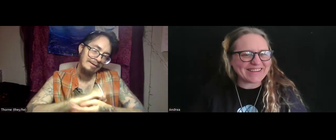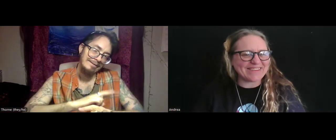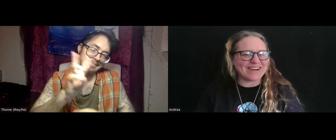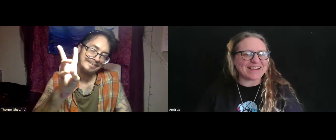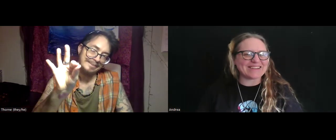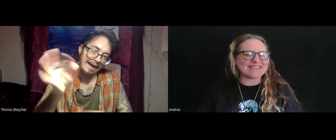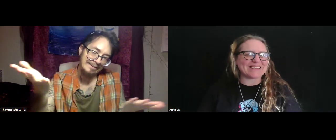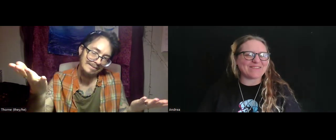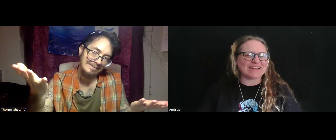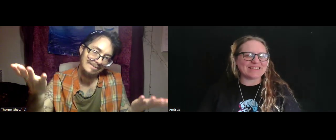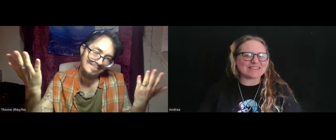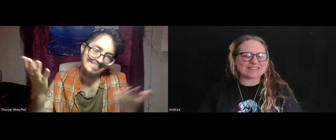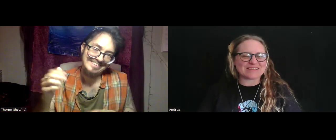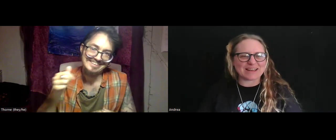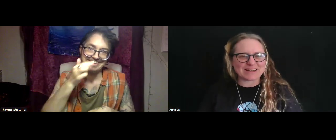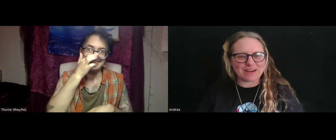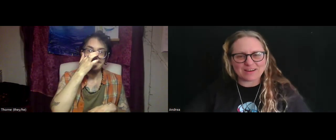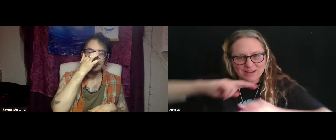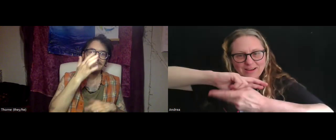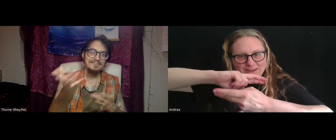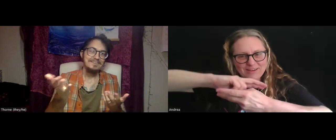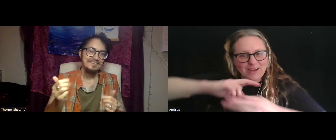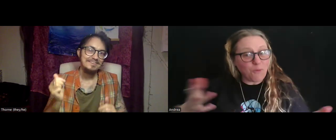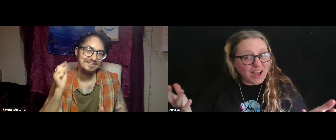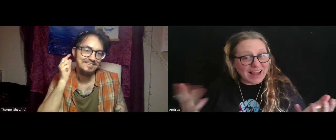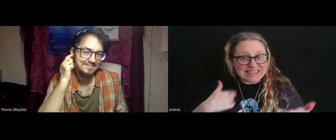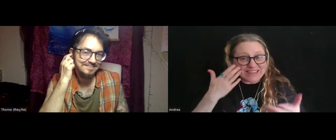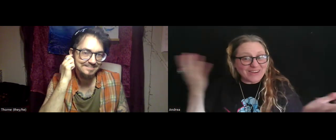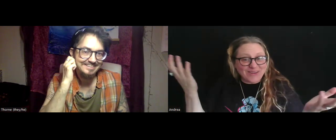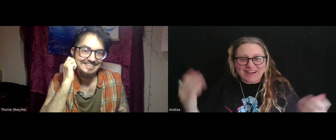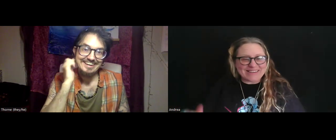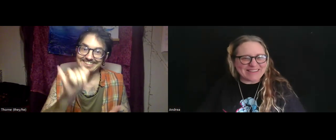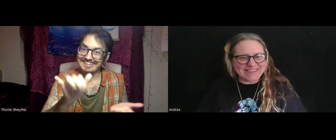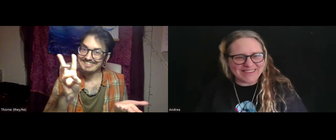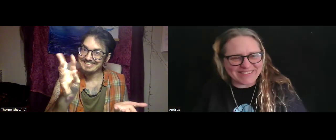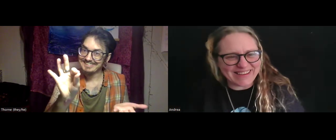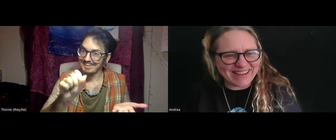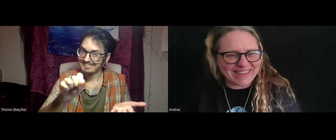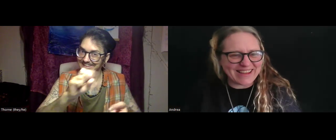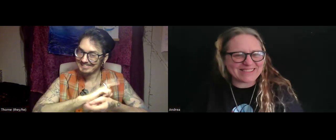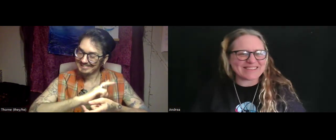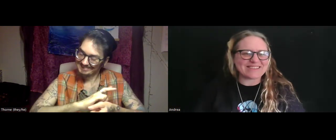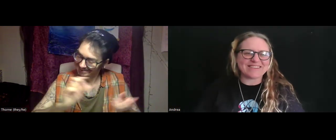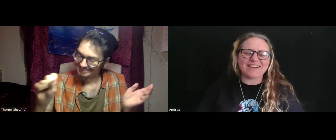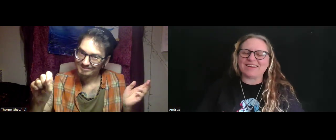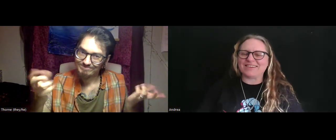Come on, it's the same idea. It's 69. Come on. Okay. What? I didn't know. I didn't know. Yeah, that's 69. All